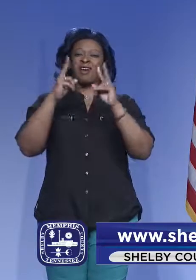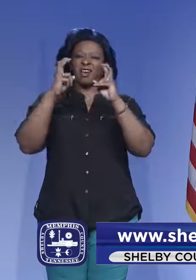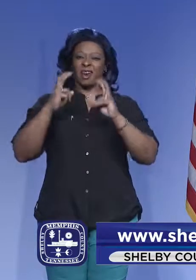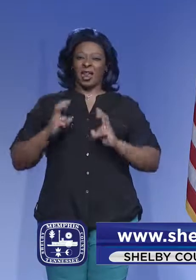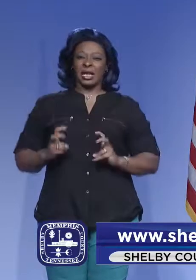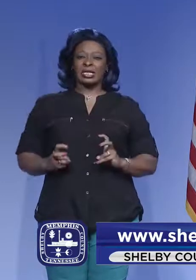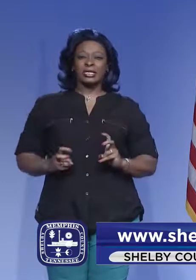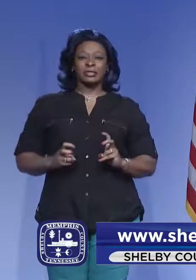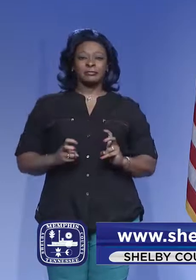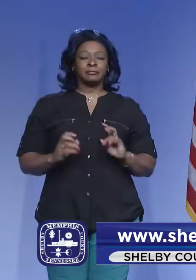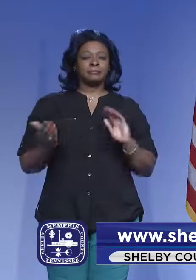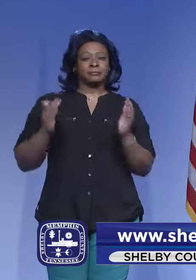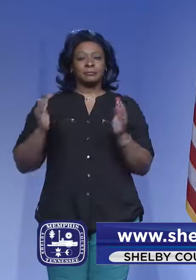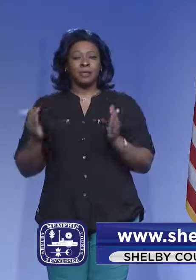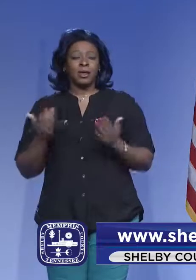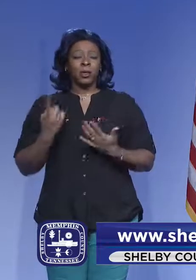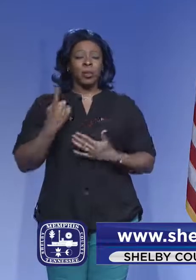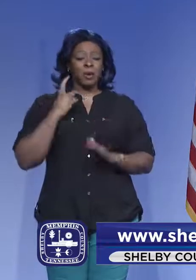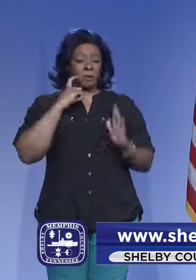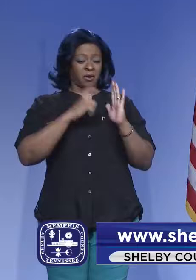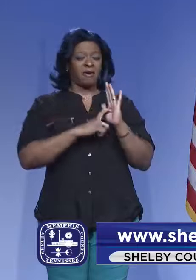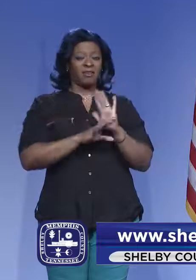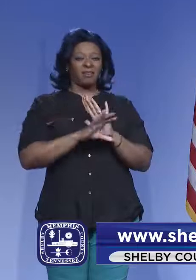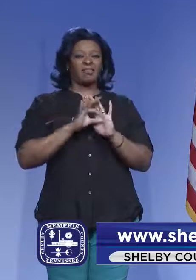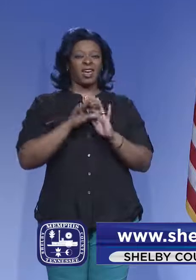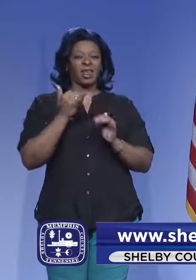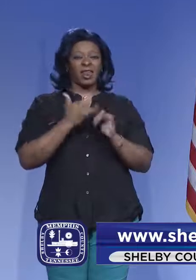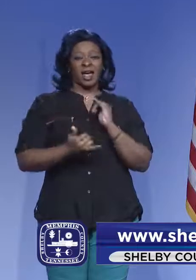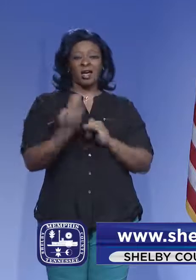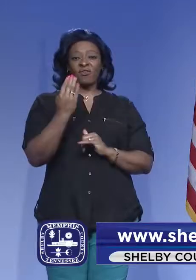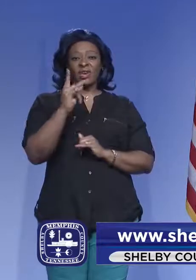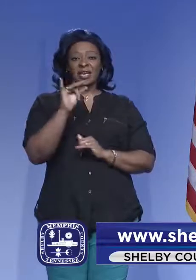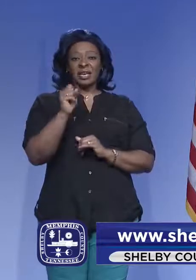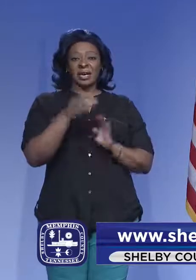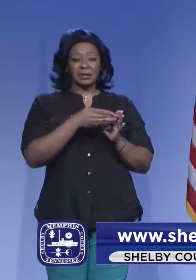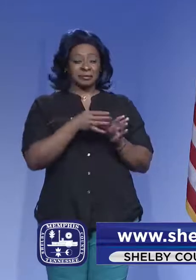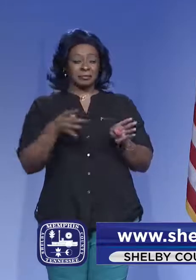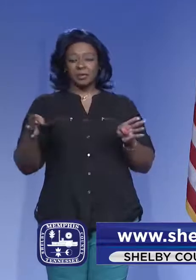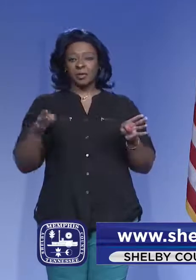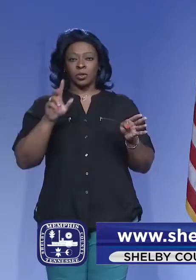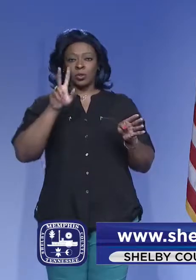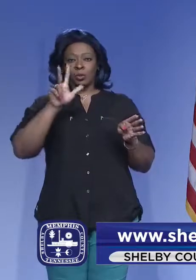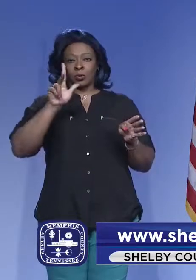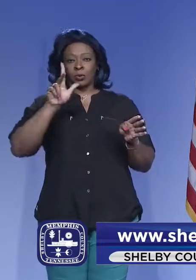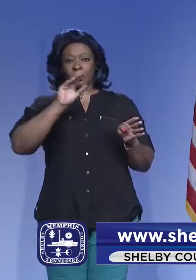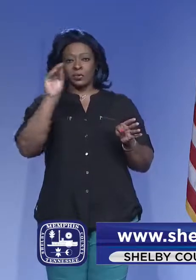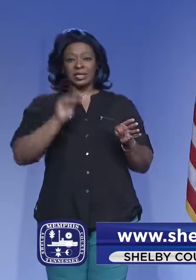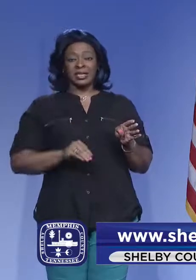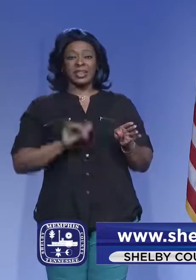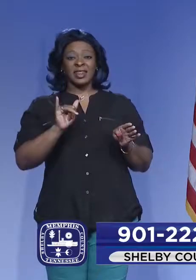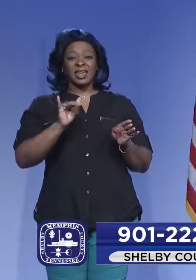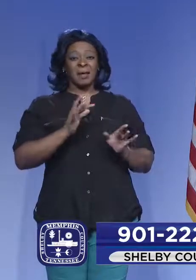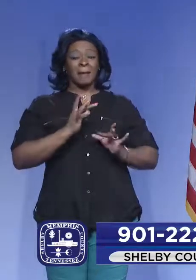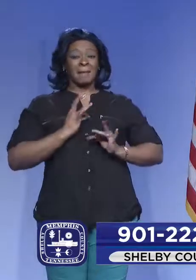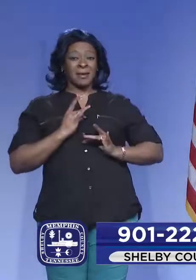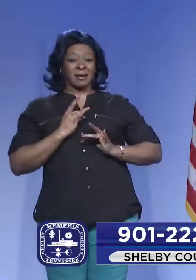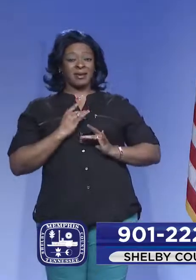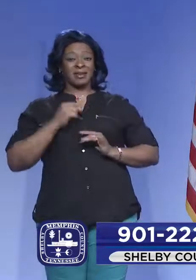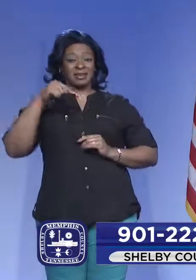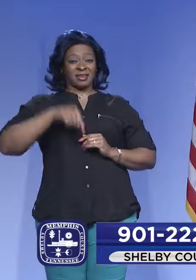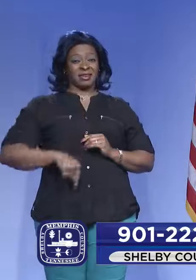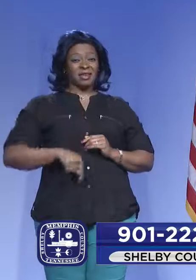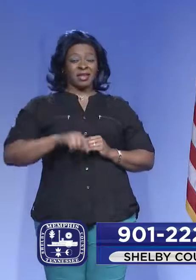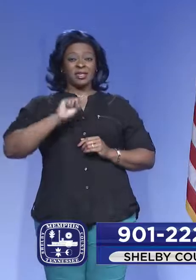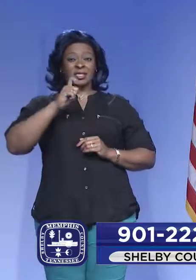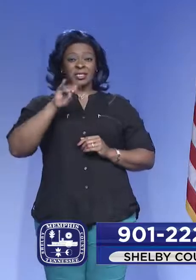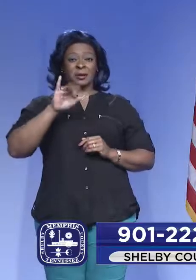analysis. And one of the things that we did see in the last 14 days, 23% of the cases that have been diagnosed in Shelby County